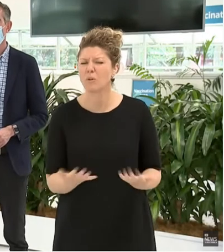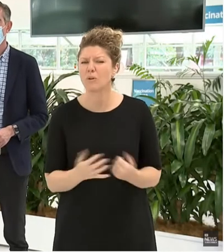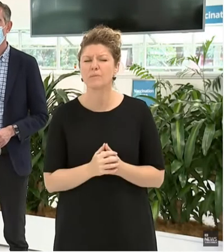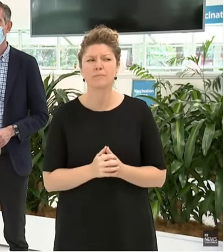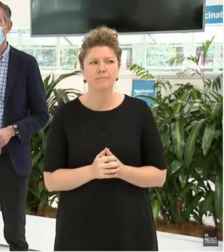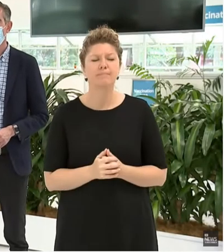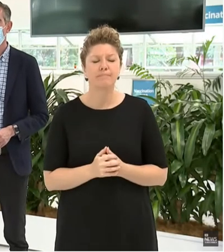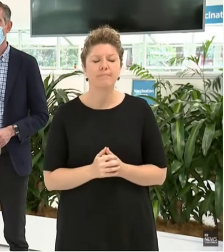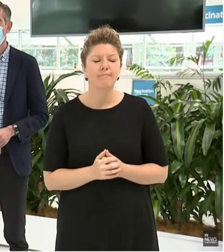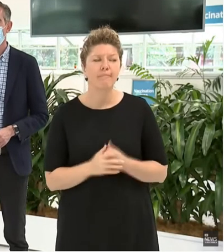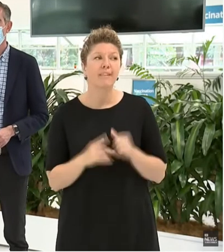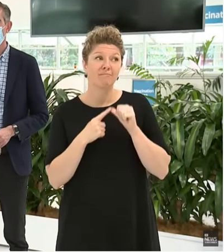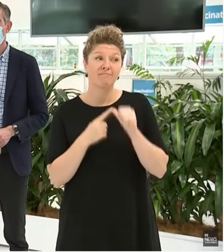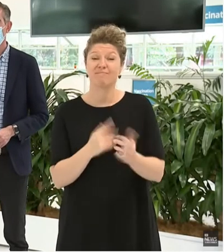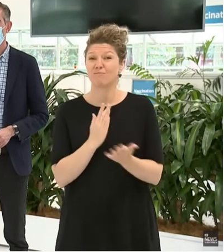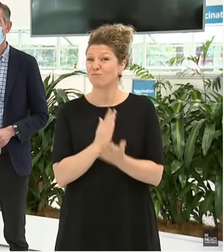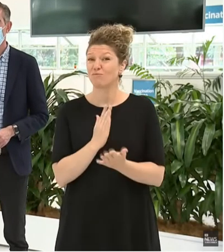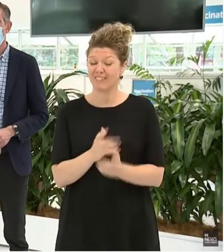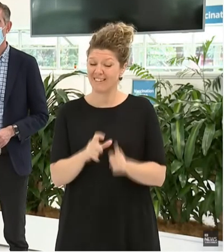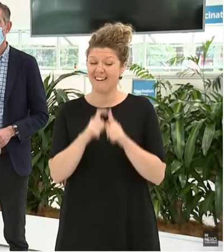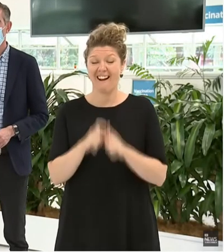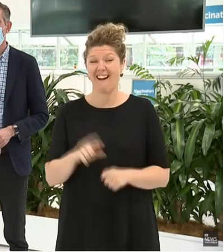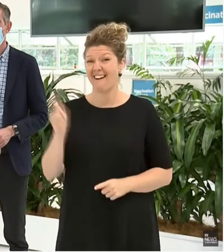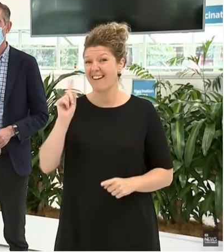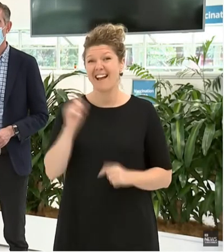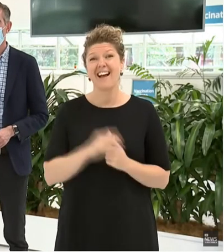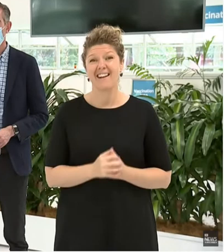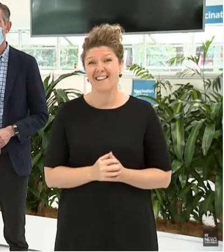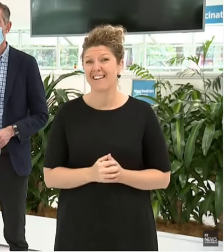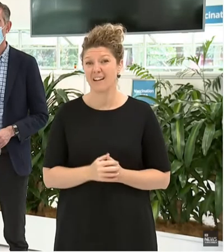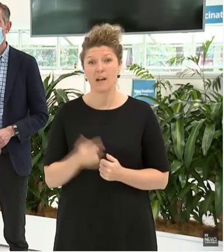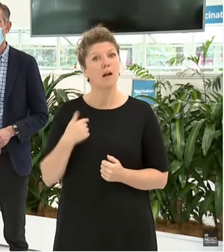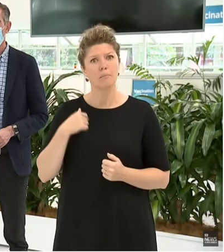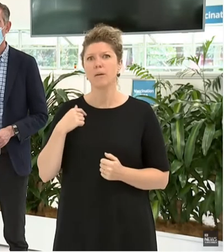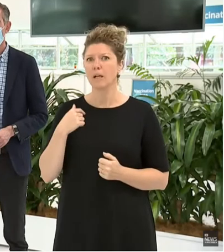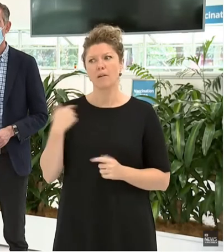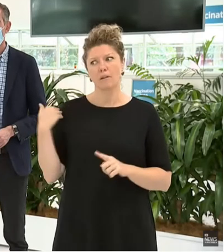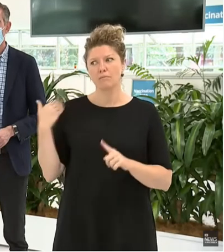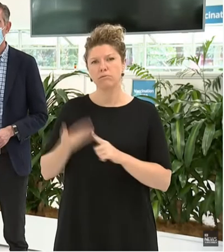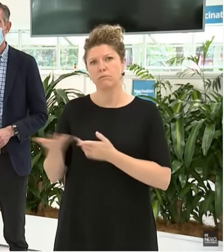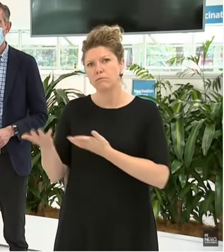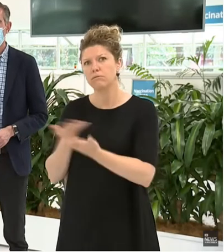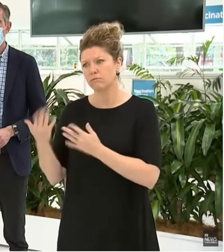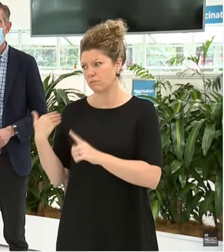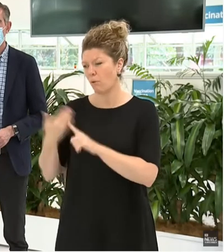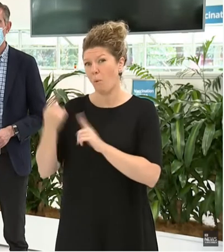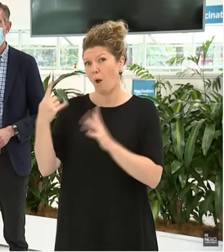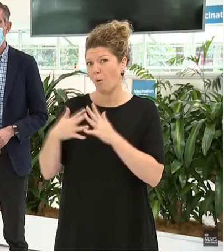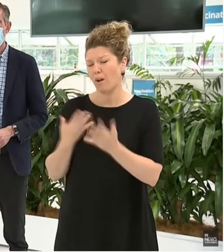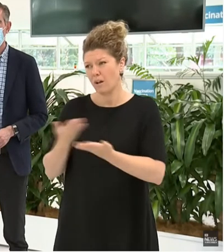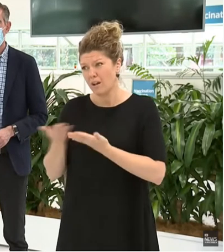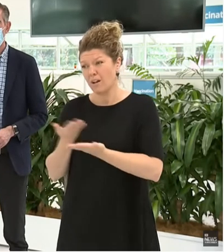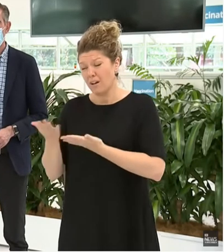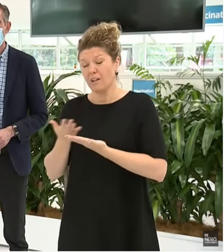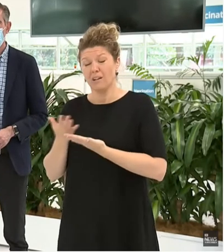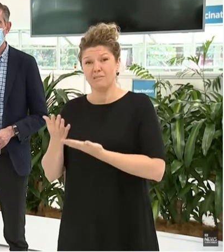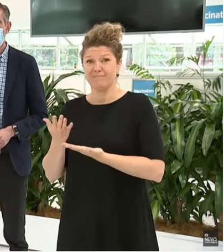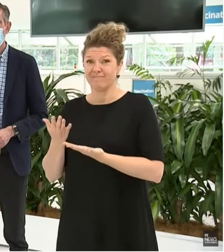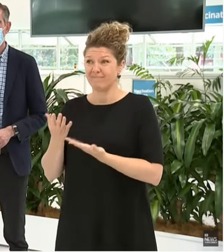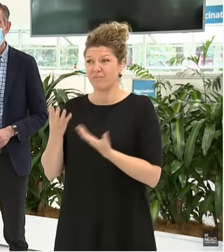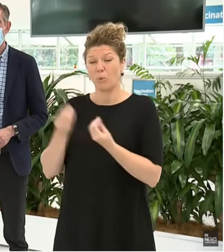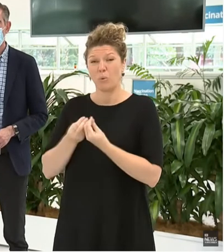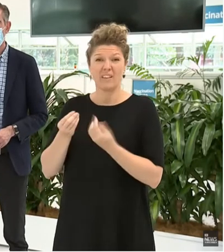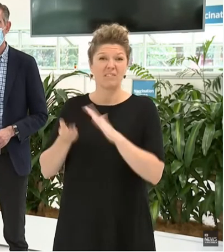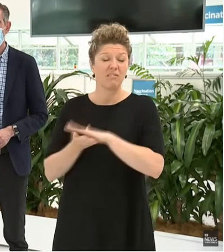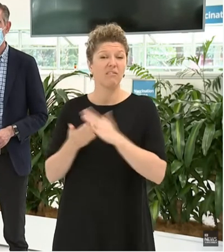challenge in the health system, and I'm certainly in deep conversation over the last probably week with the entire, not just